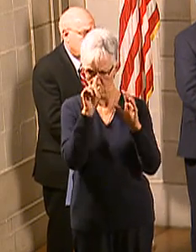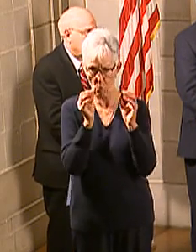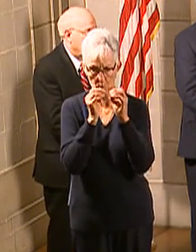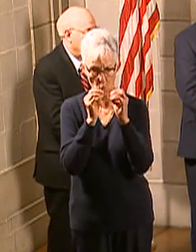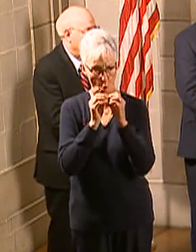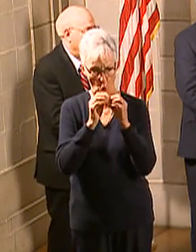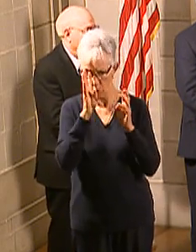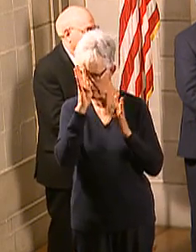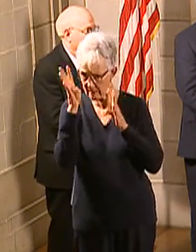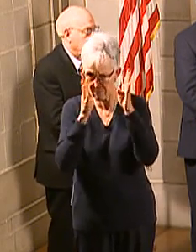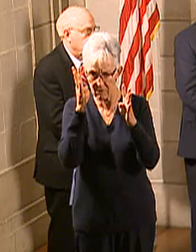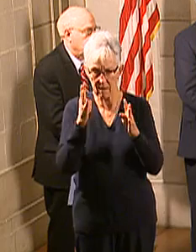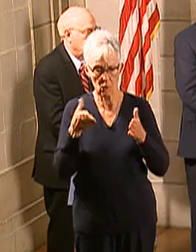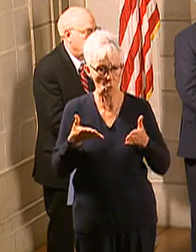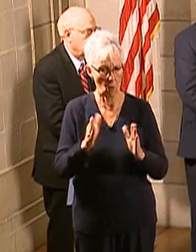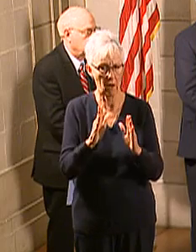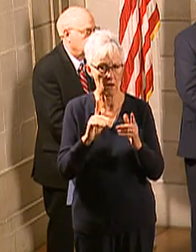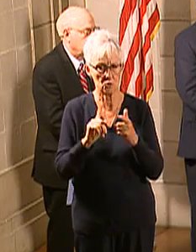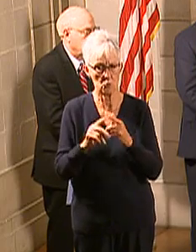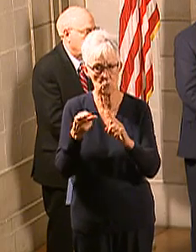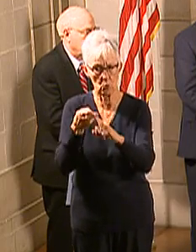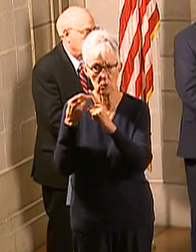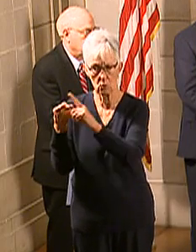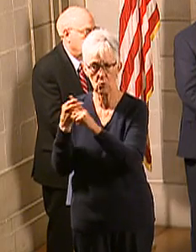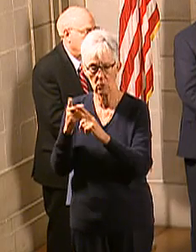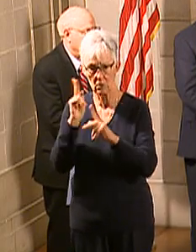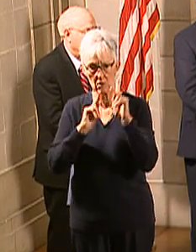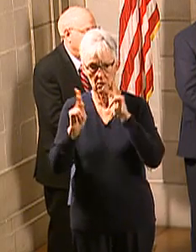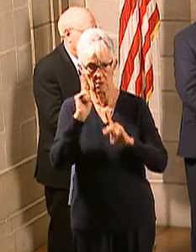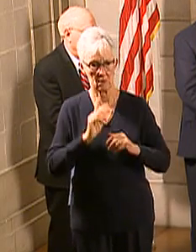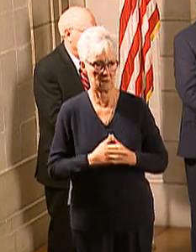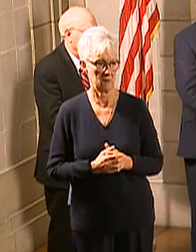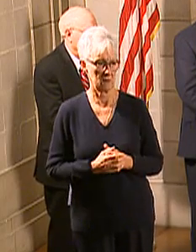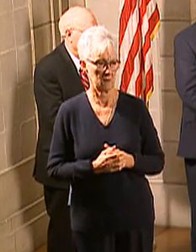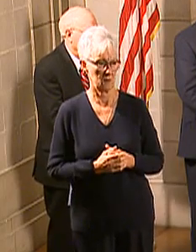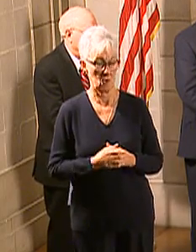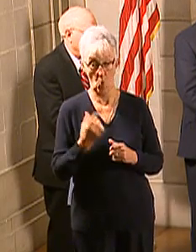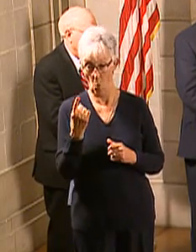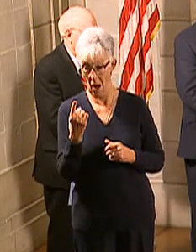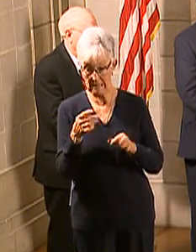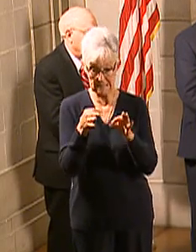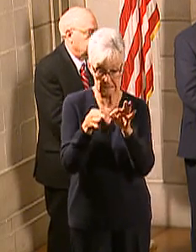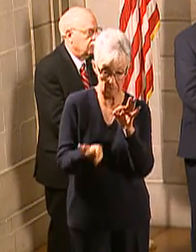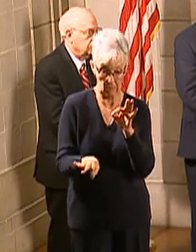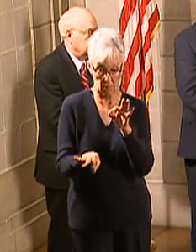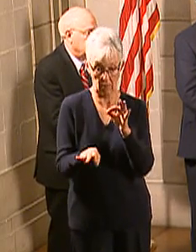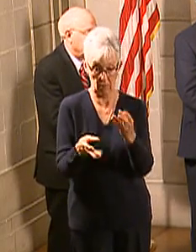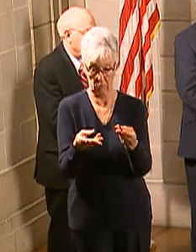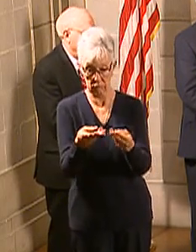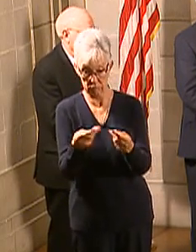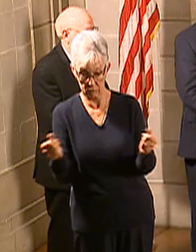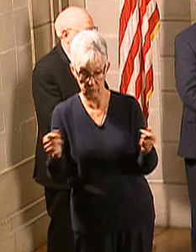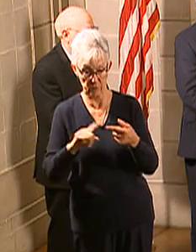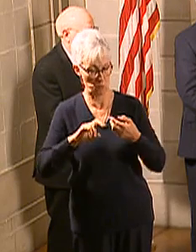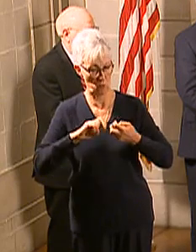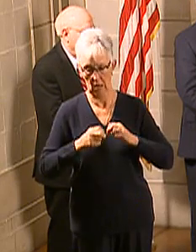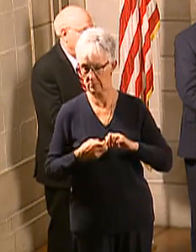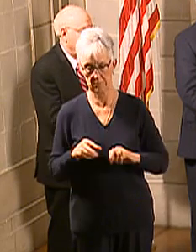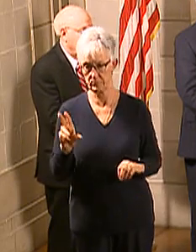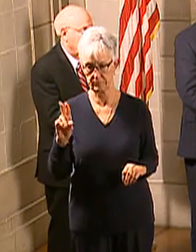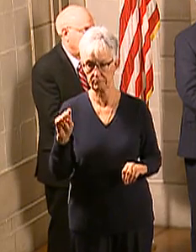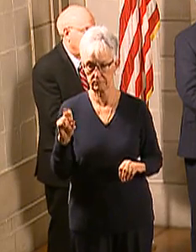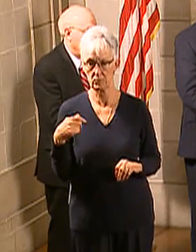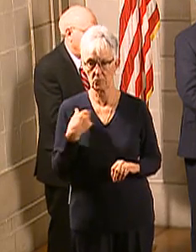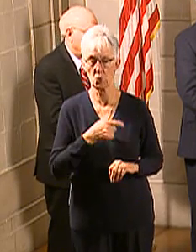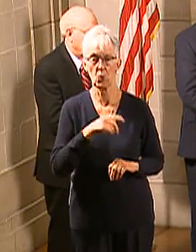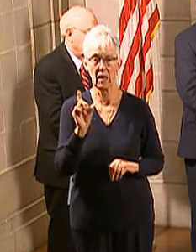them back in. And there's not going to be one silver bullet here. There's going to be a lot of different things we're going to have to do